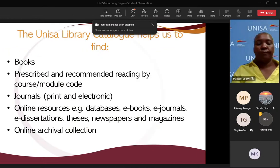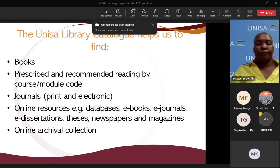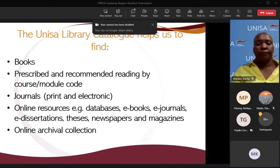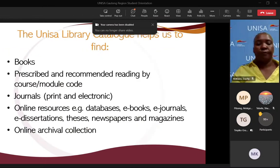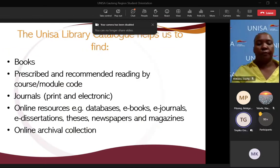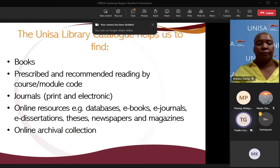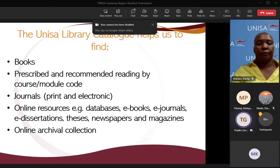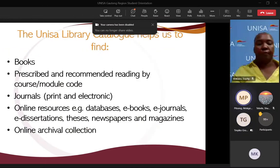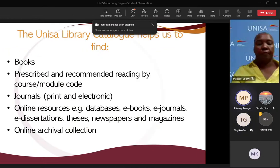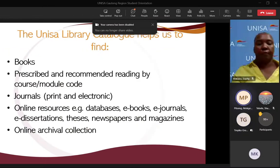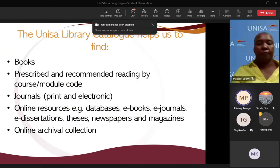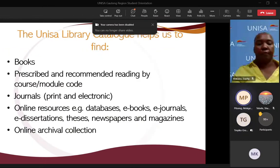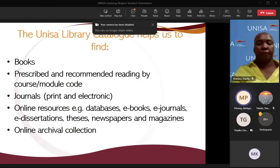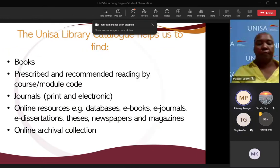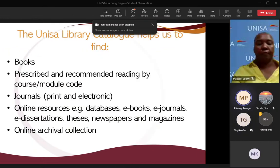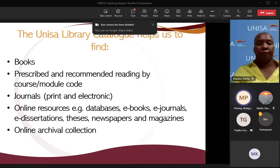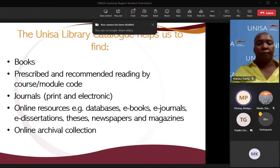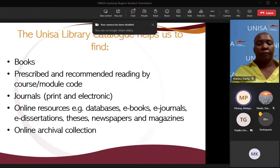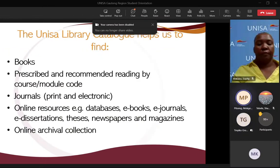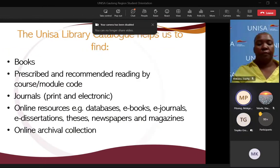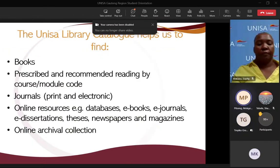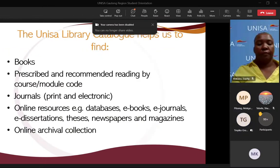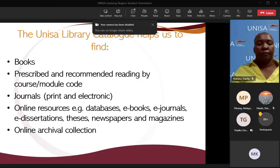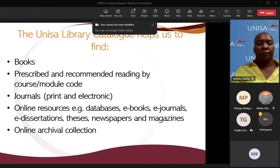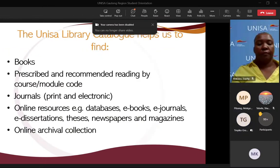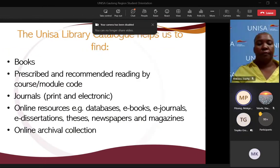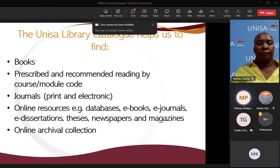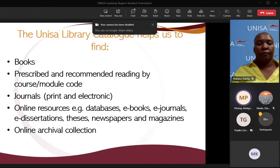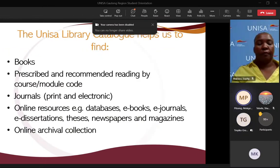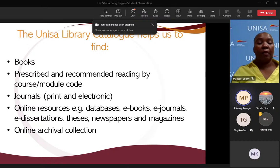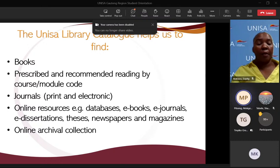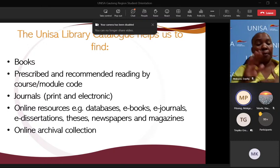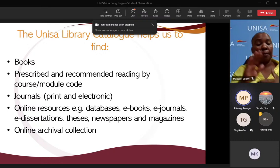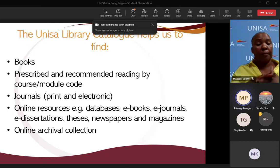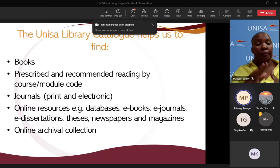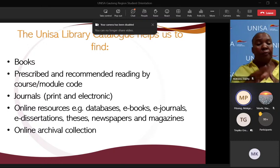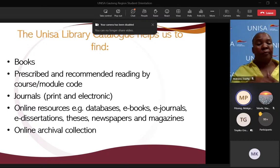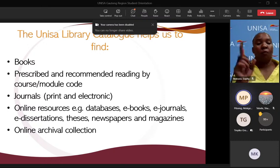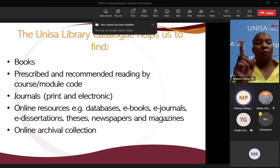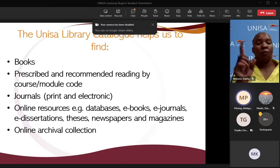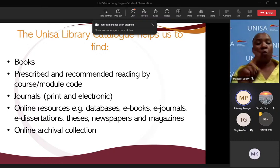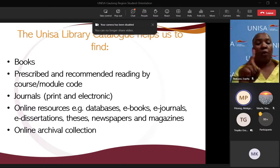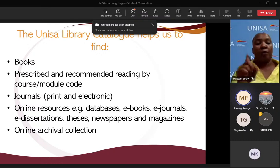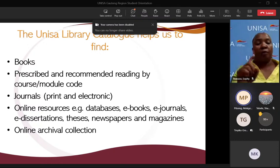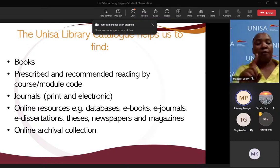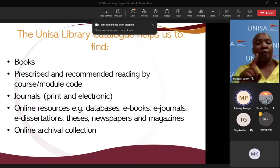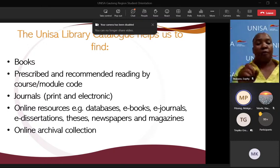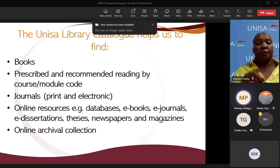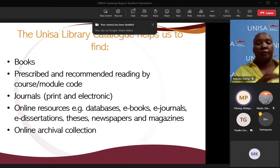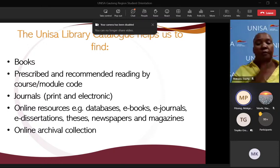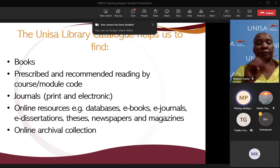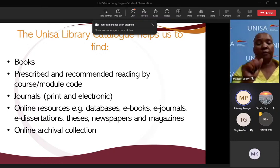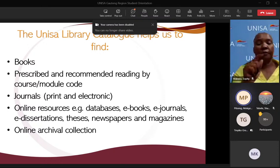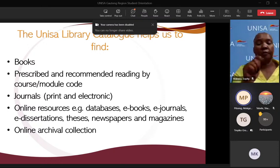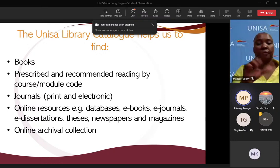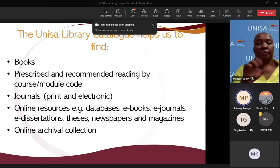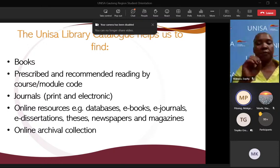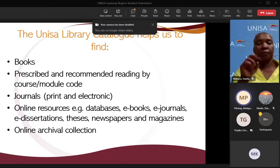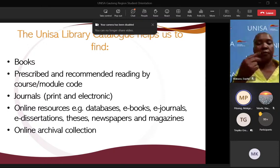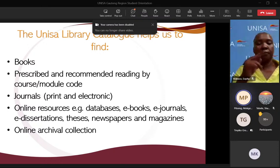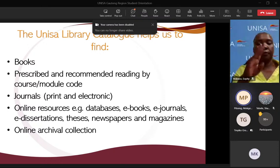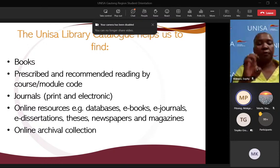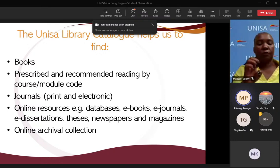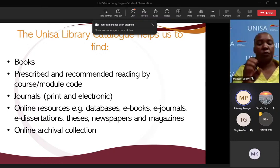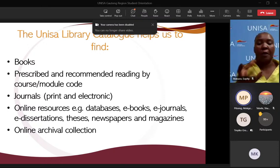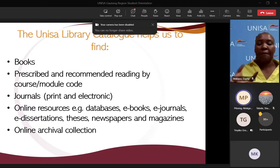we can move okay the purpose or what the catalog help us we are able to find